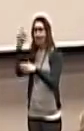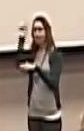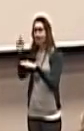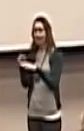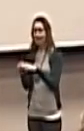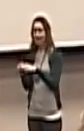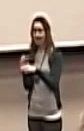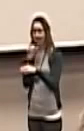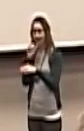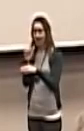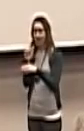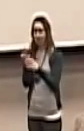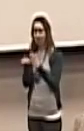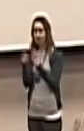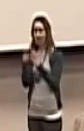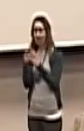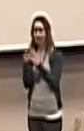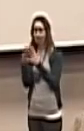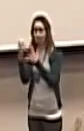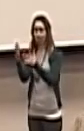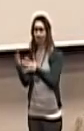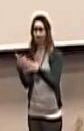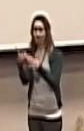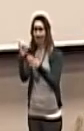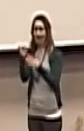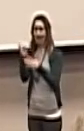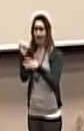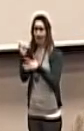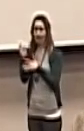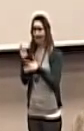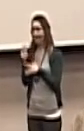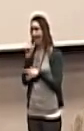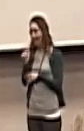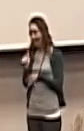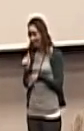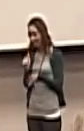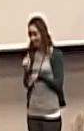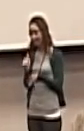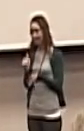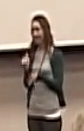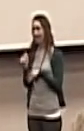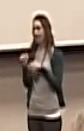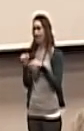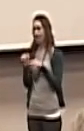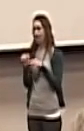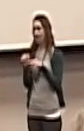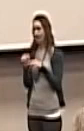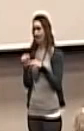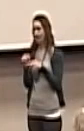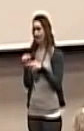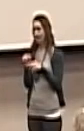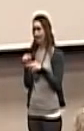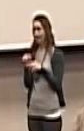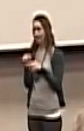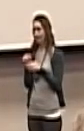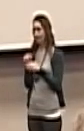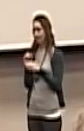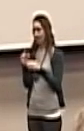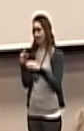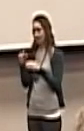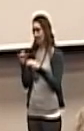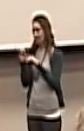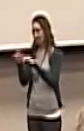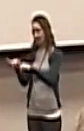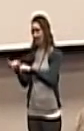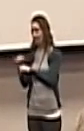certainly didn't come through matches or a cigarette lighter. But it was all contained within itself. What